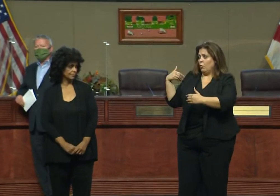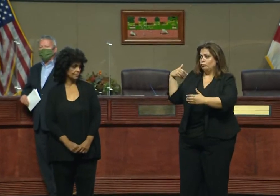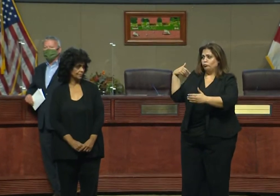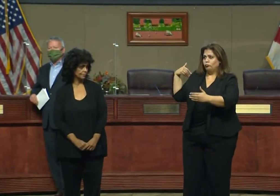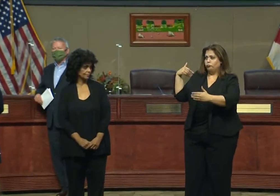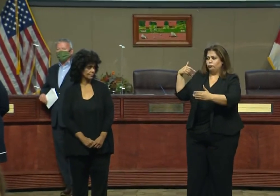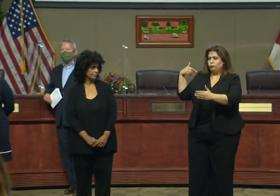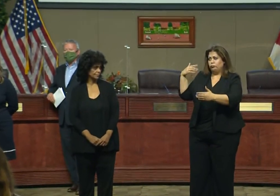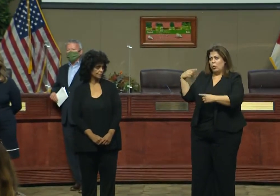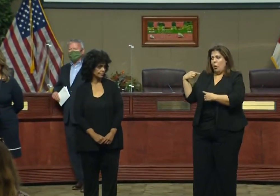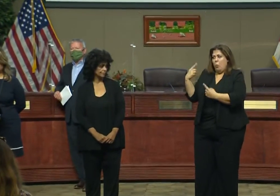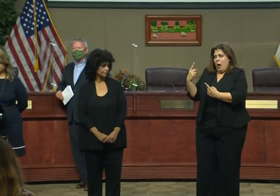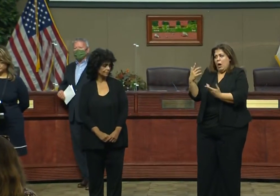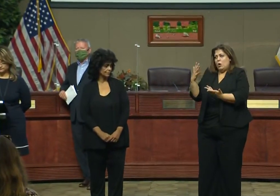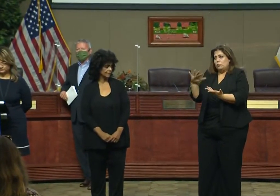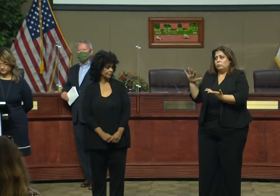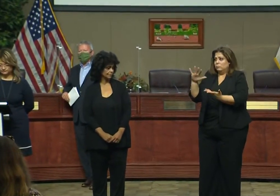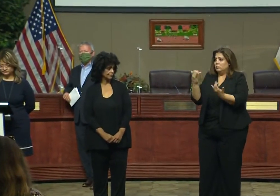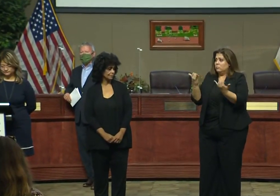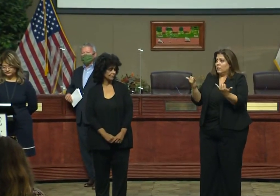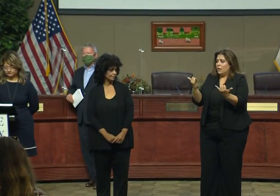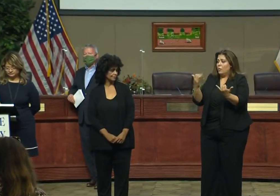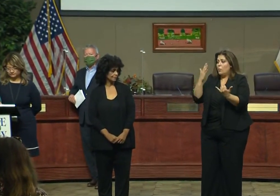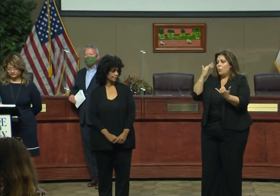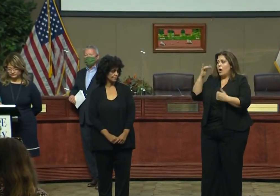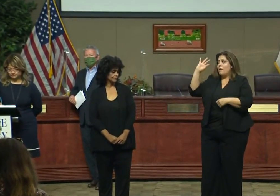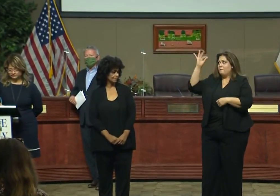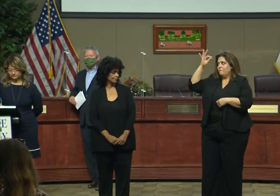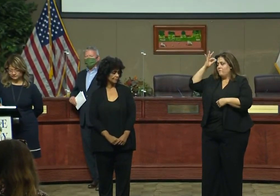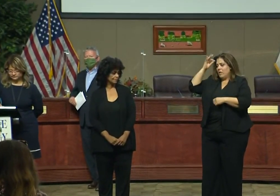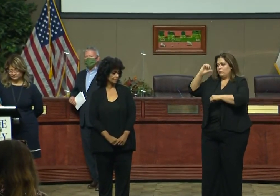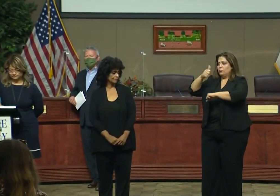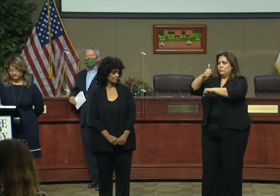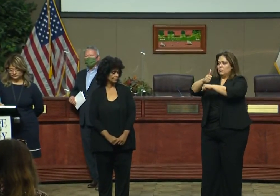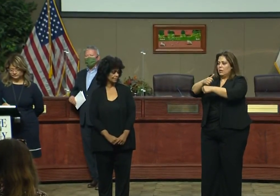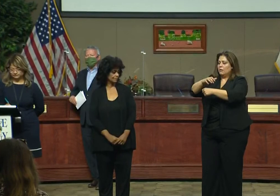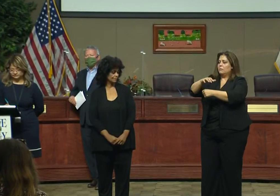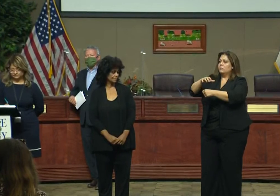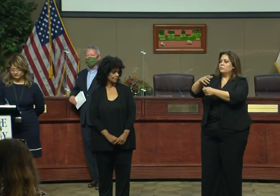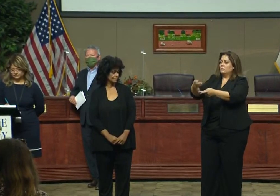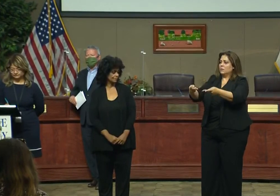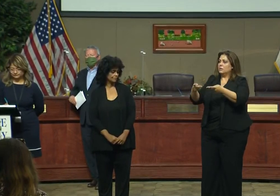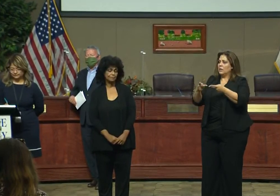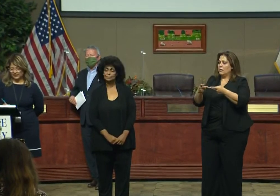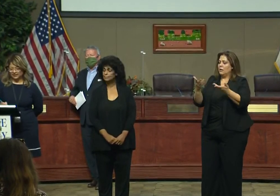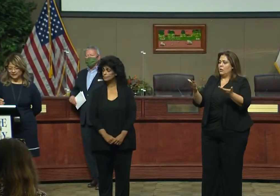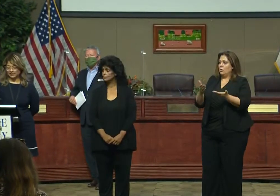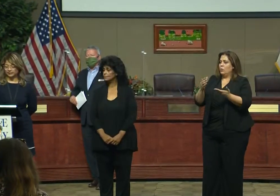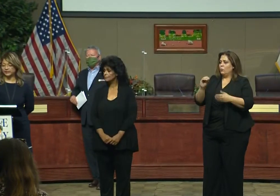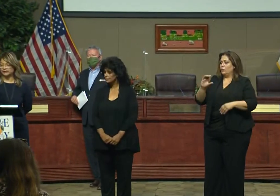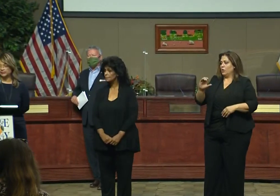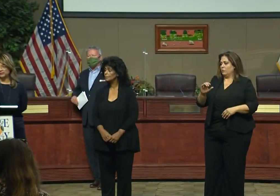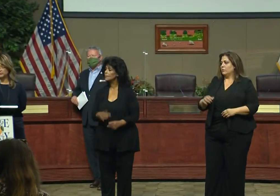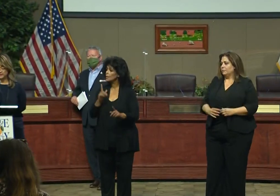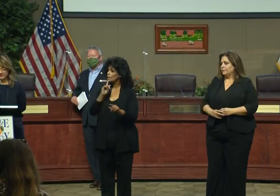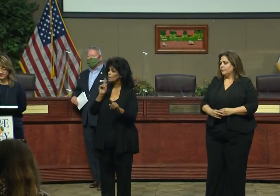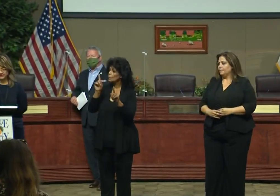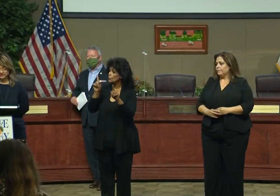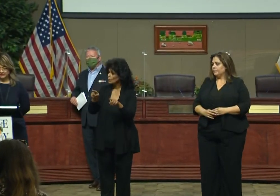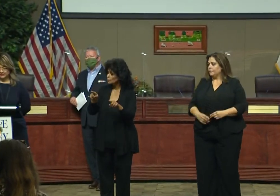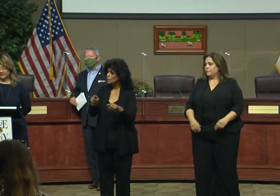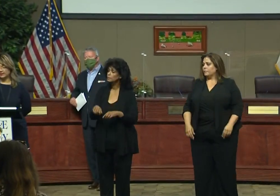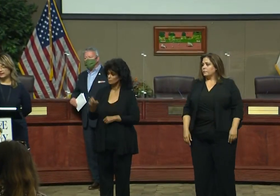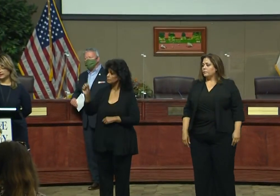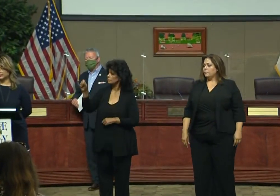now, especially since we have federally sponsored sites within Orange County. La respuesta a la pregunta es